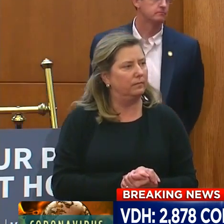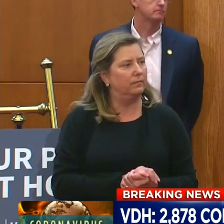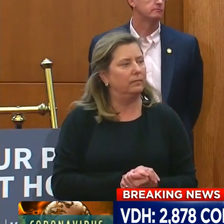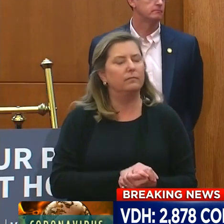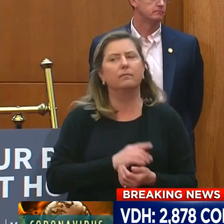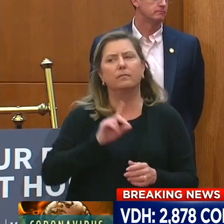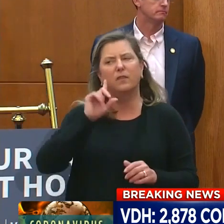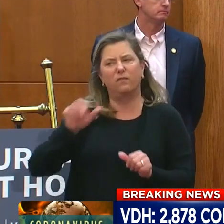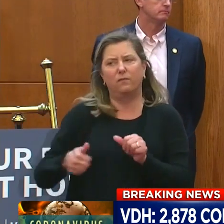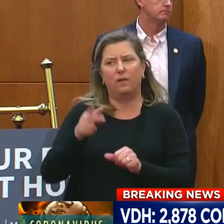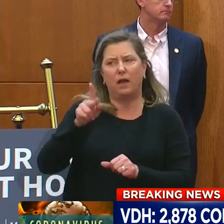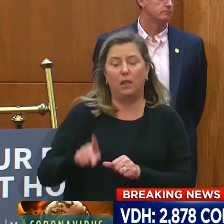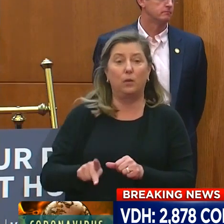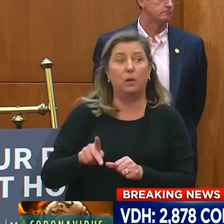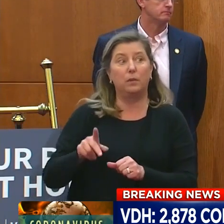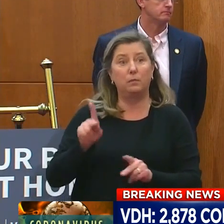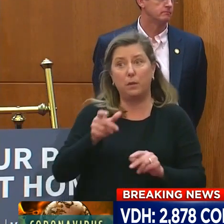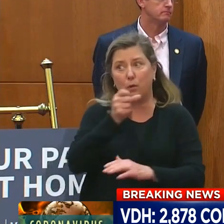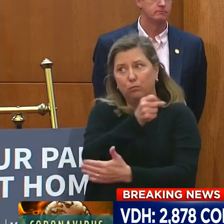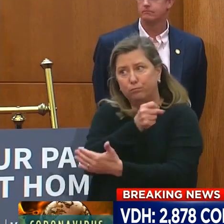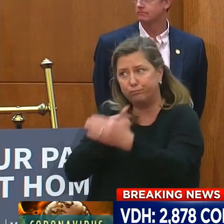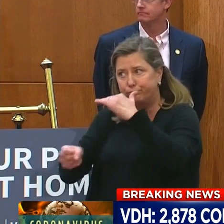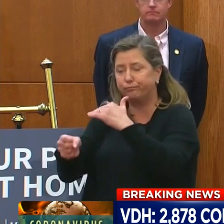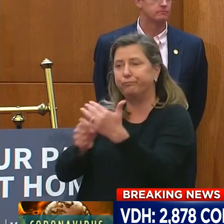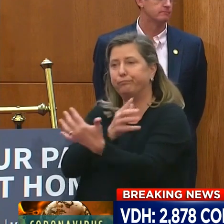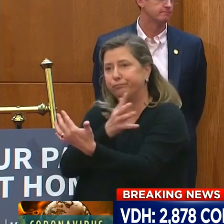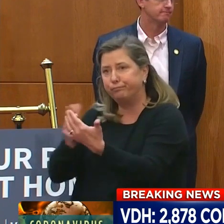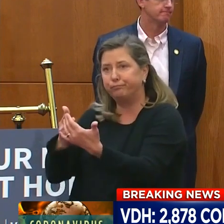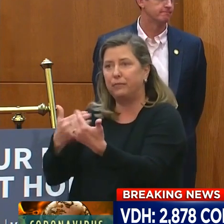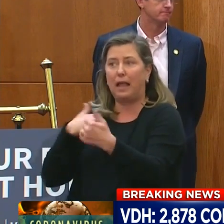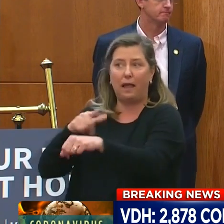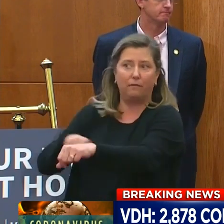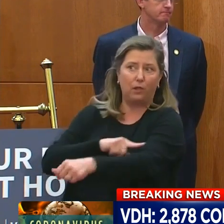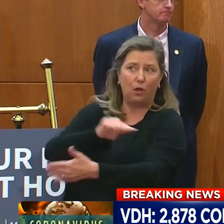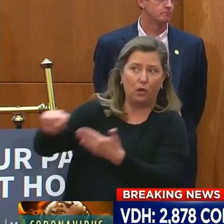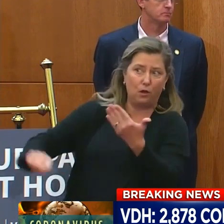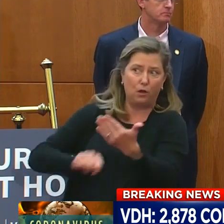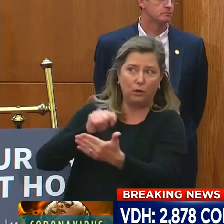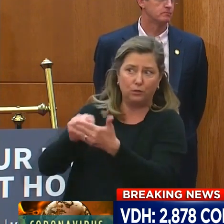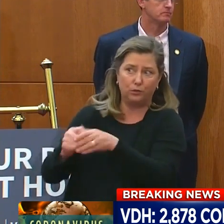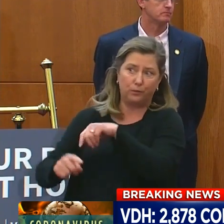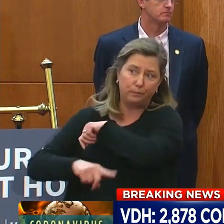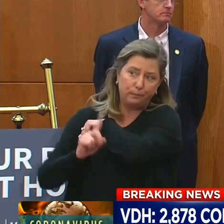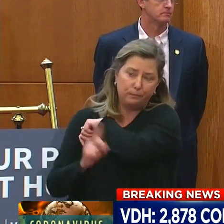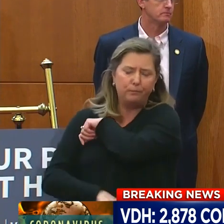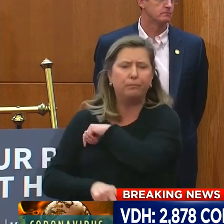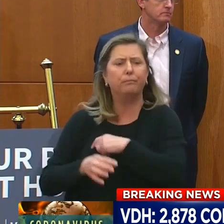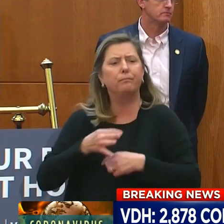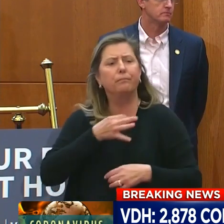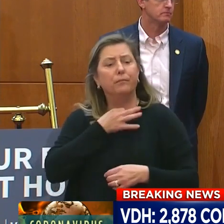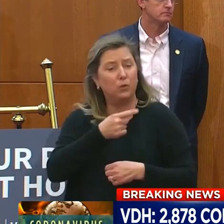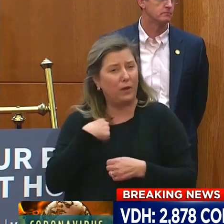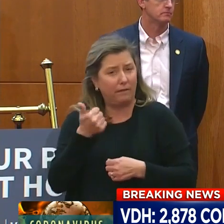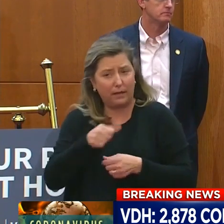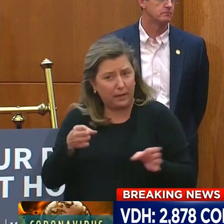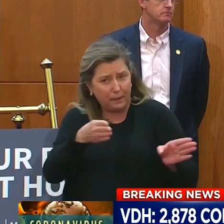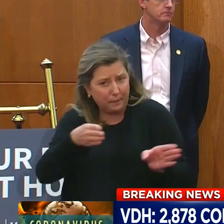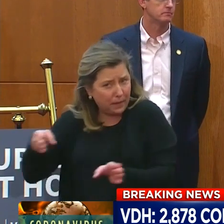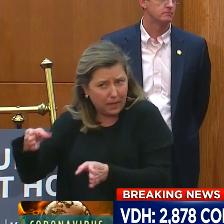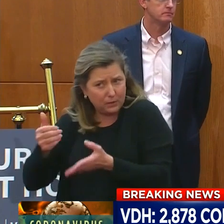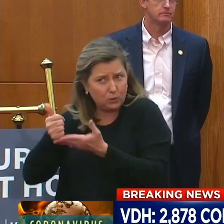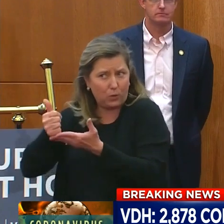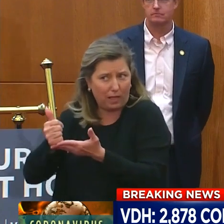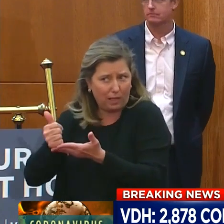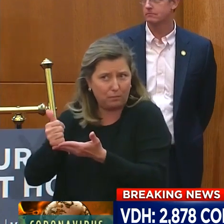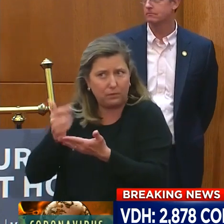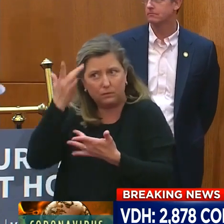incarcerated and have long-term sentences, is there any special provision? Do you guys have any plans to help kind of stop